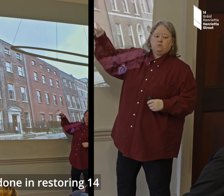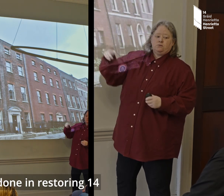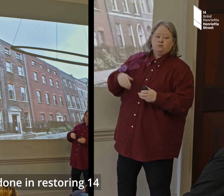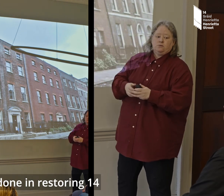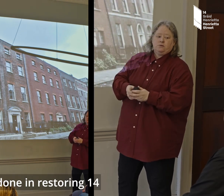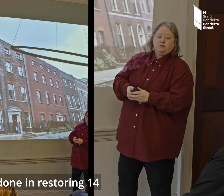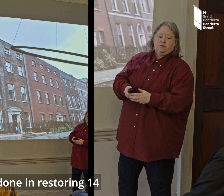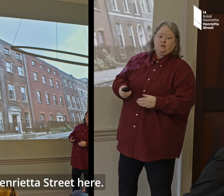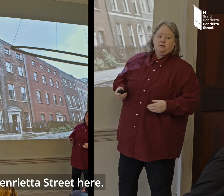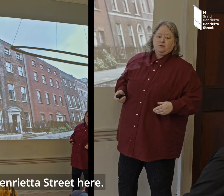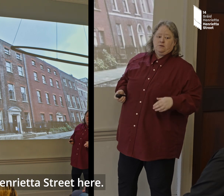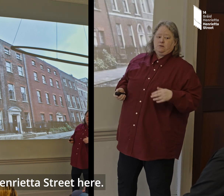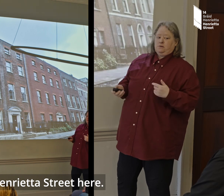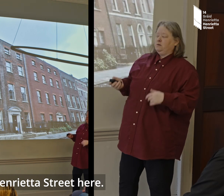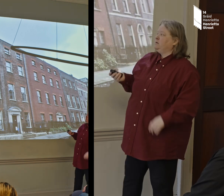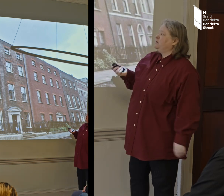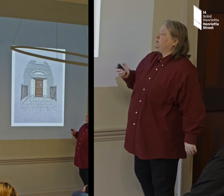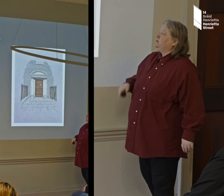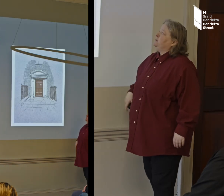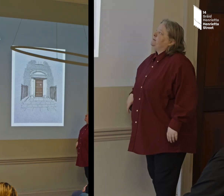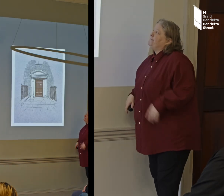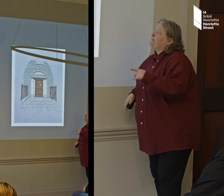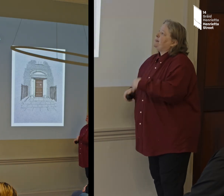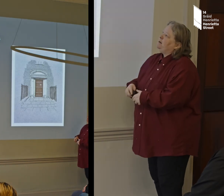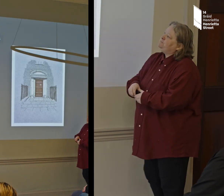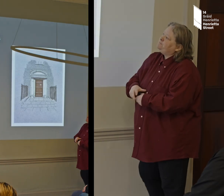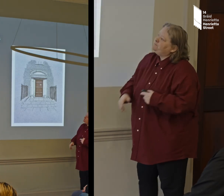done in restoring 14 Henrietta Street here.